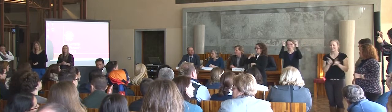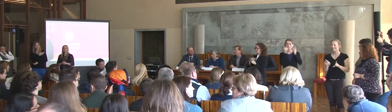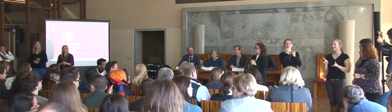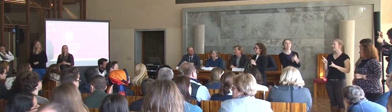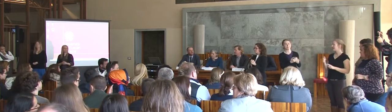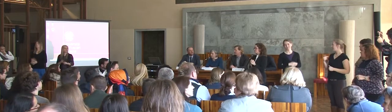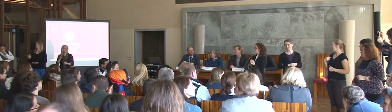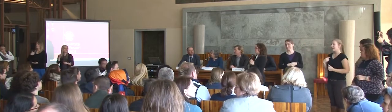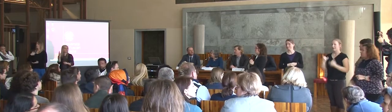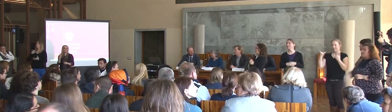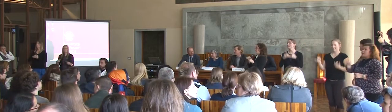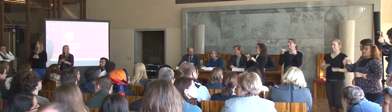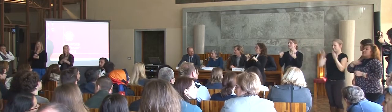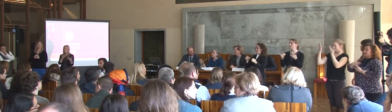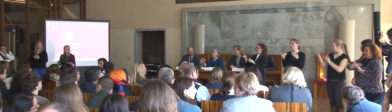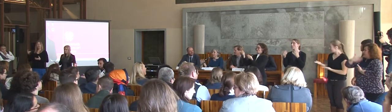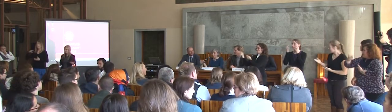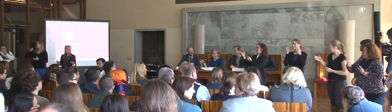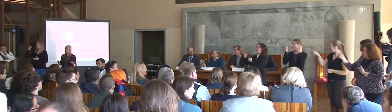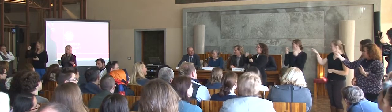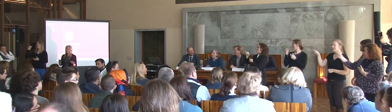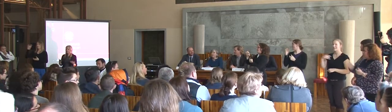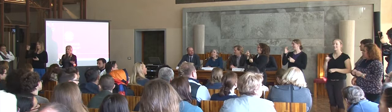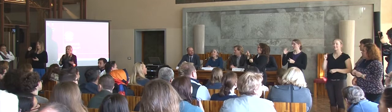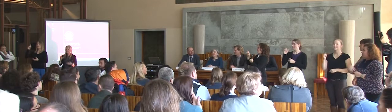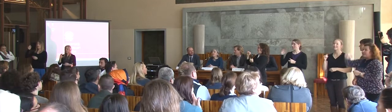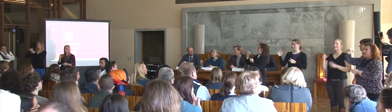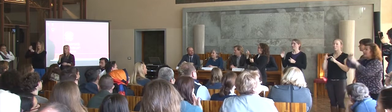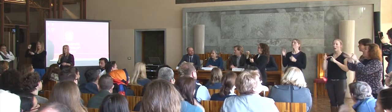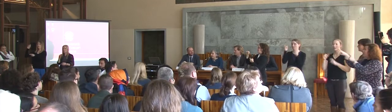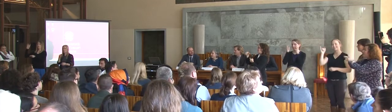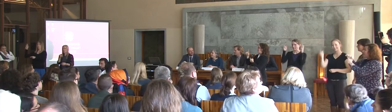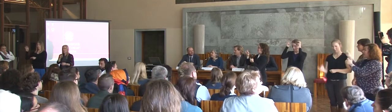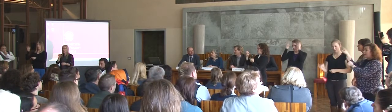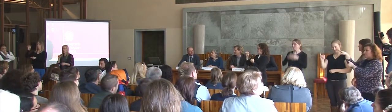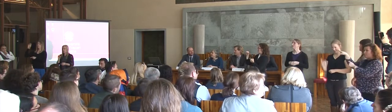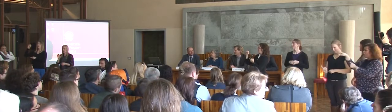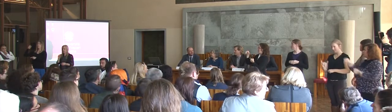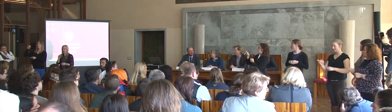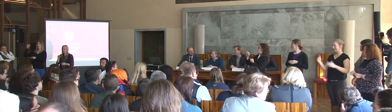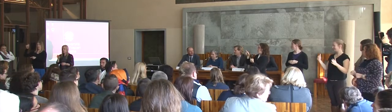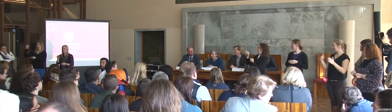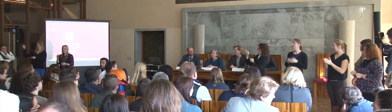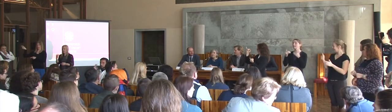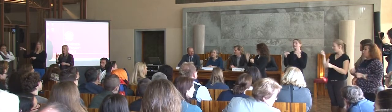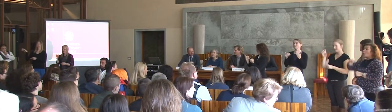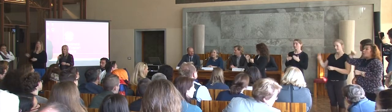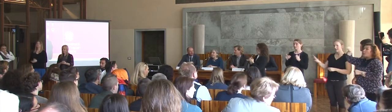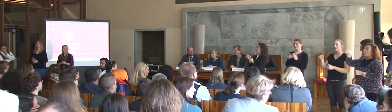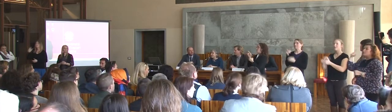Thank you. I'm going to introduce you Pier Alessandro Samueli, consigliere del